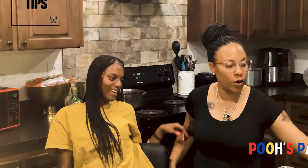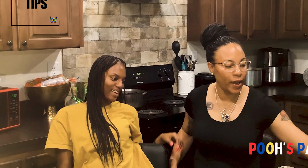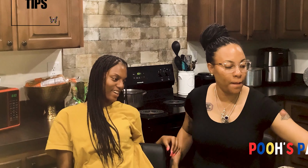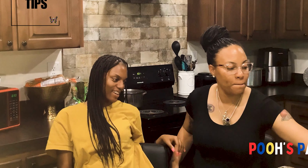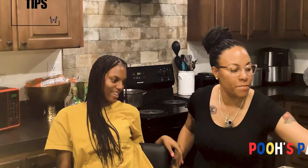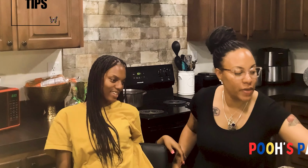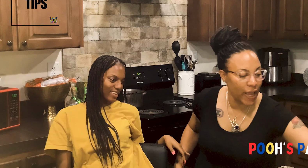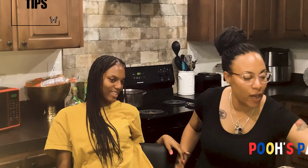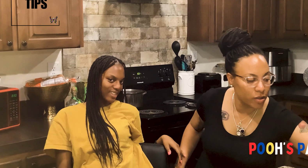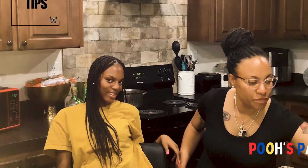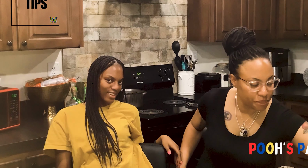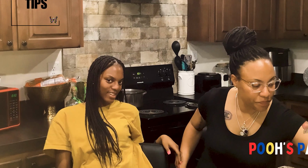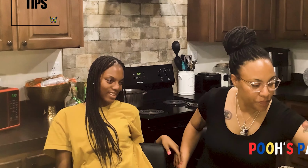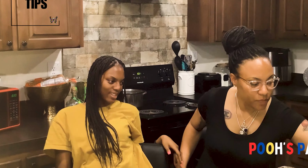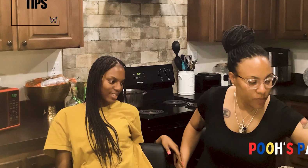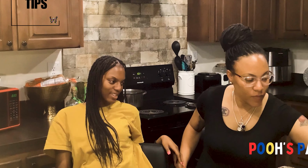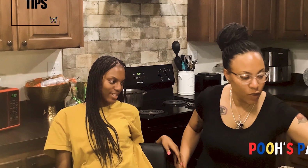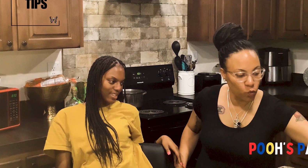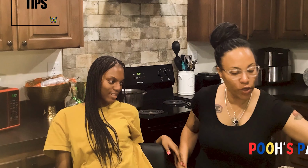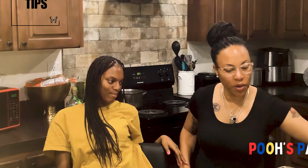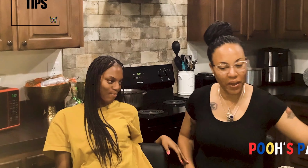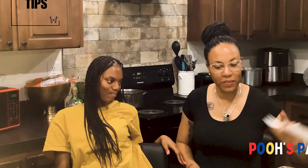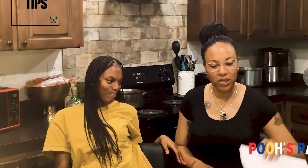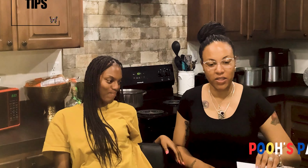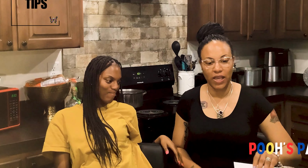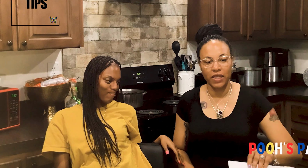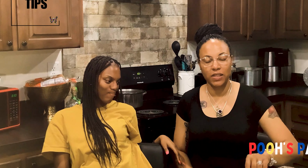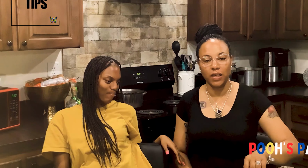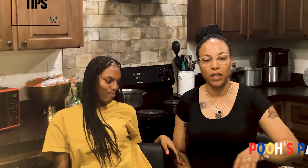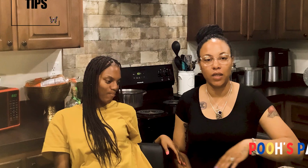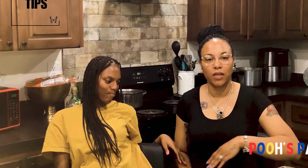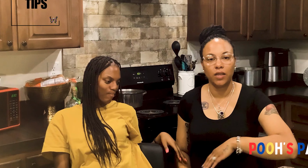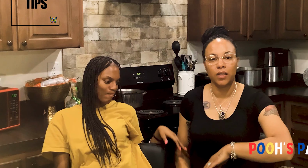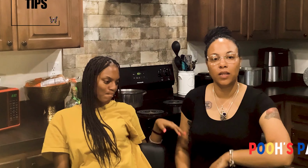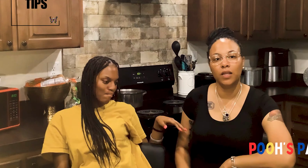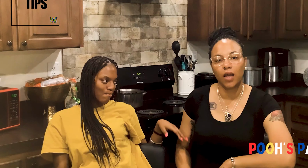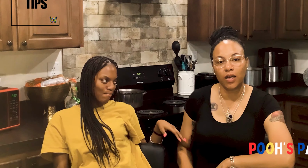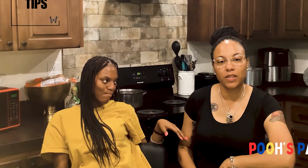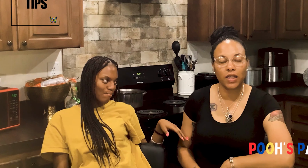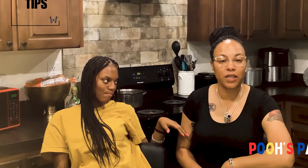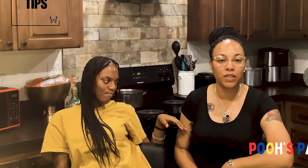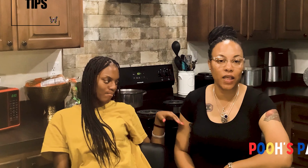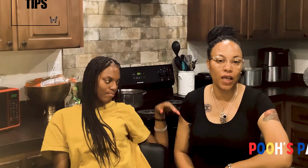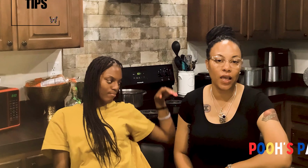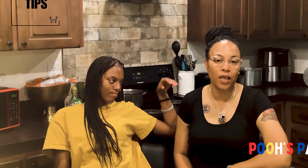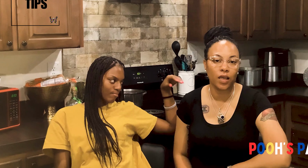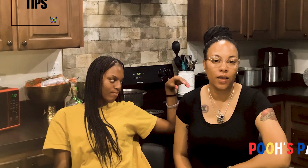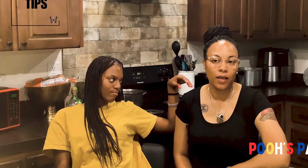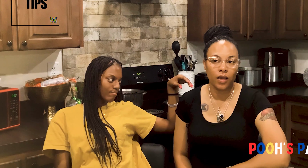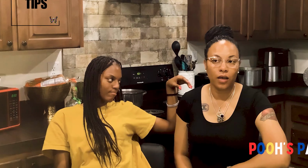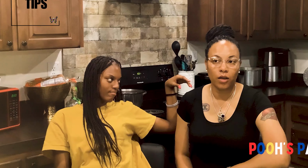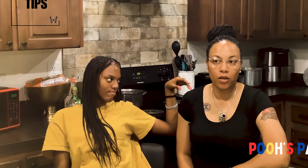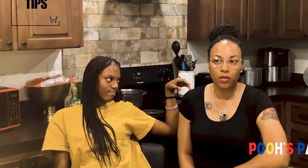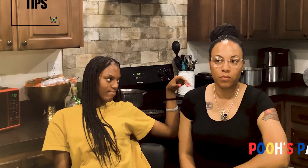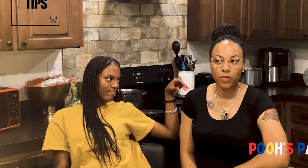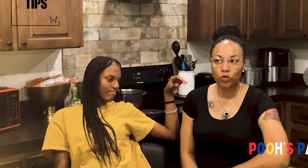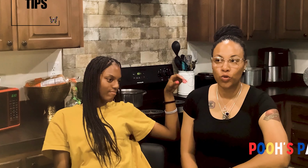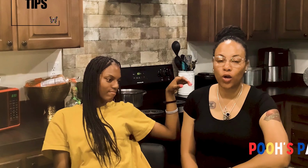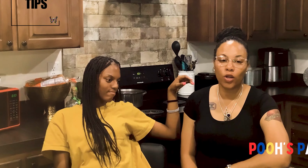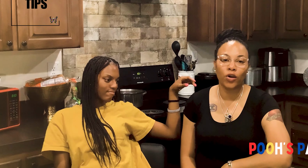Okay, now, when your baby turns 18, the law says that you no longer